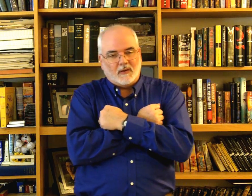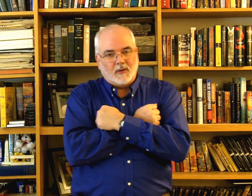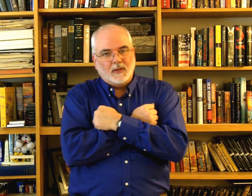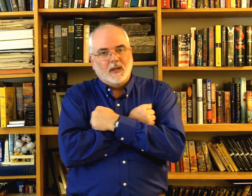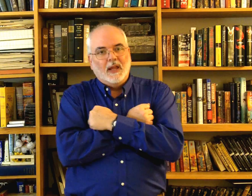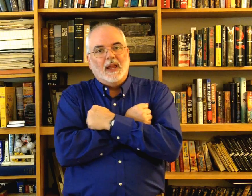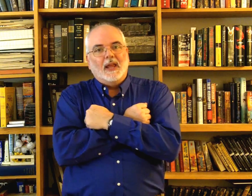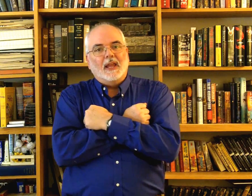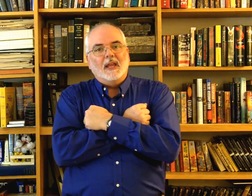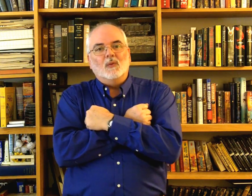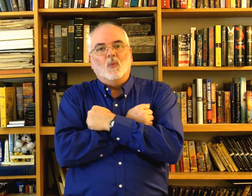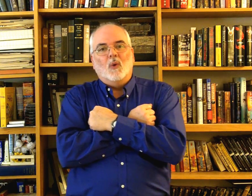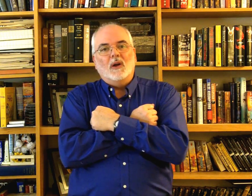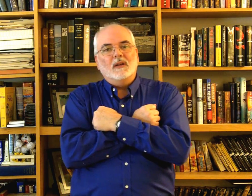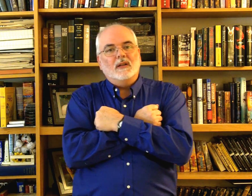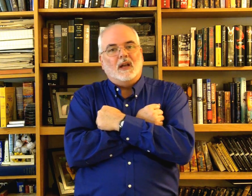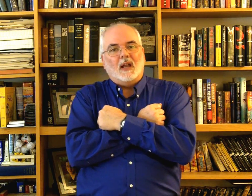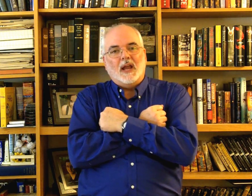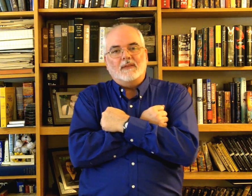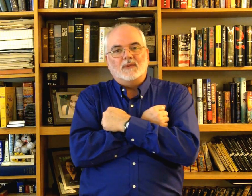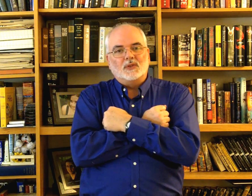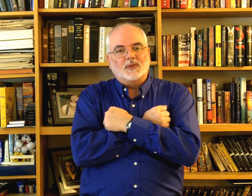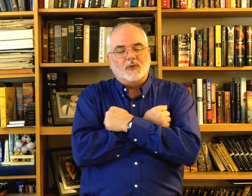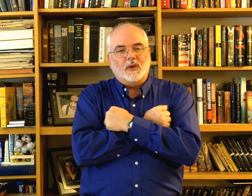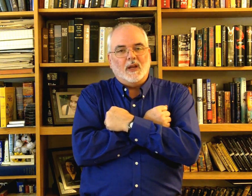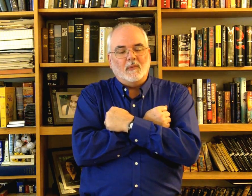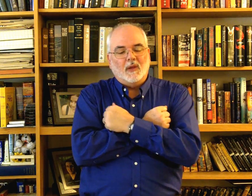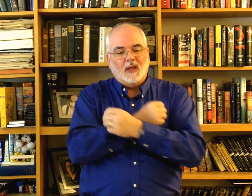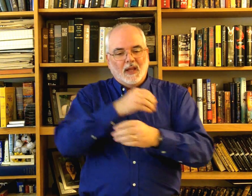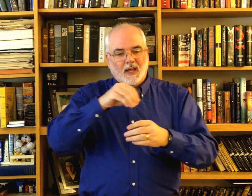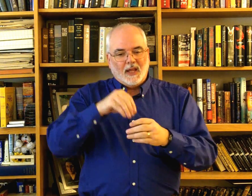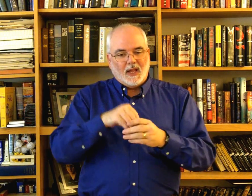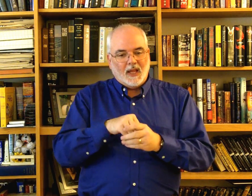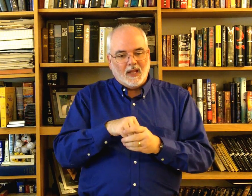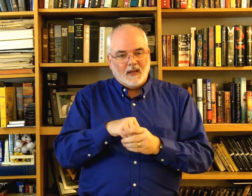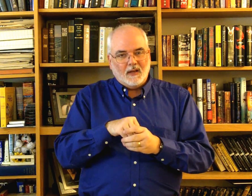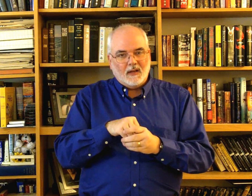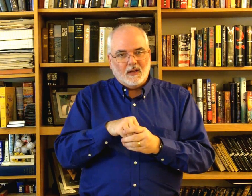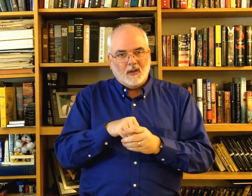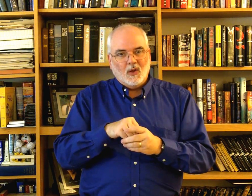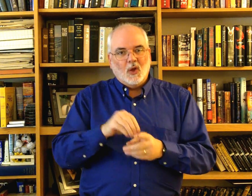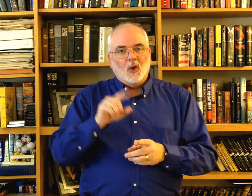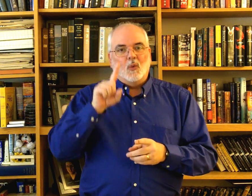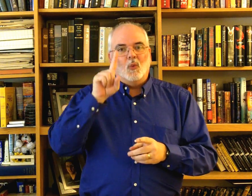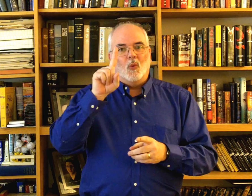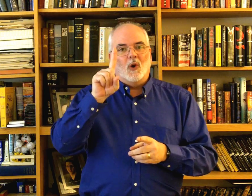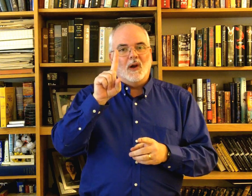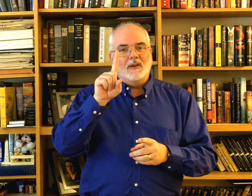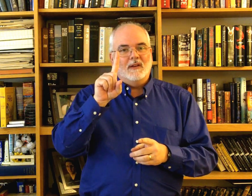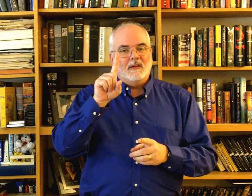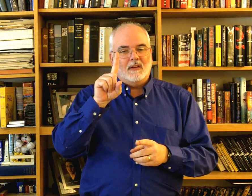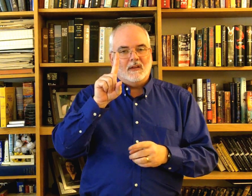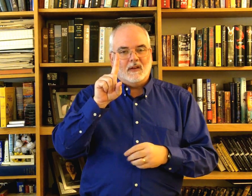covered, in one delightful stream, in one,